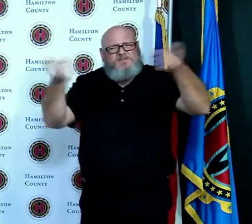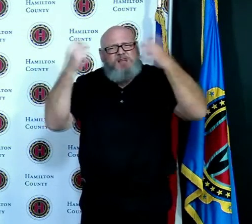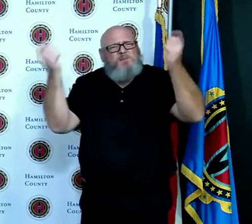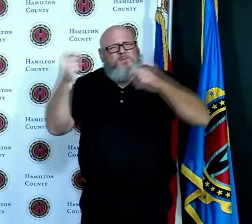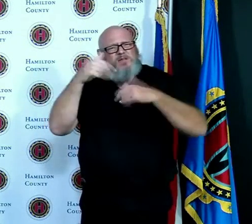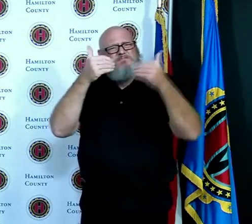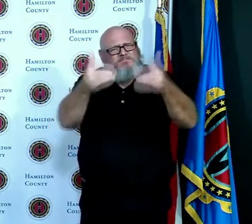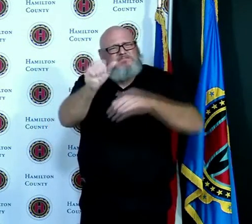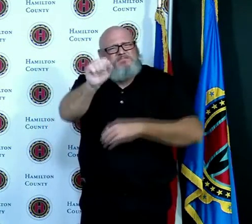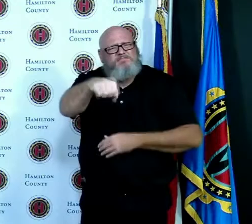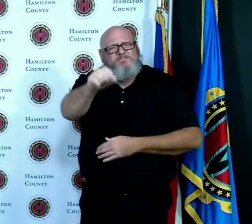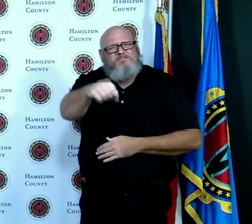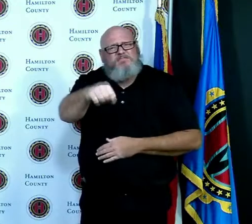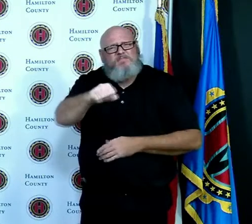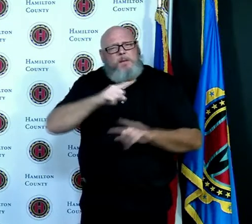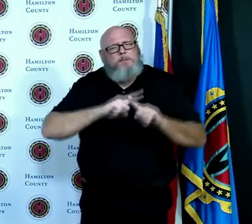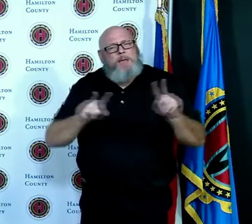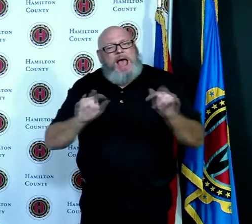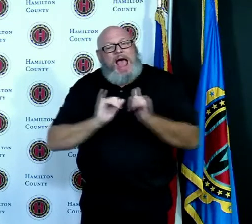that.